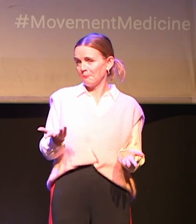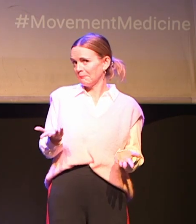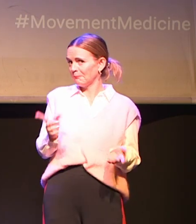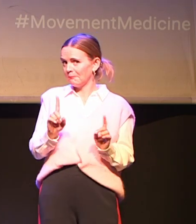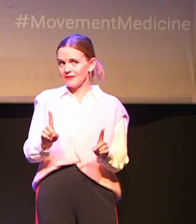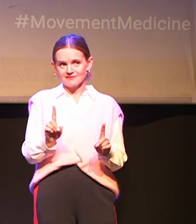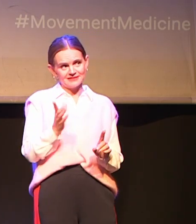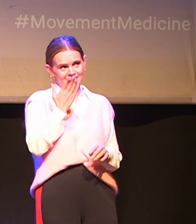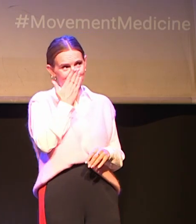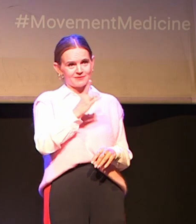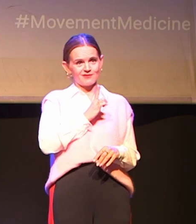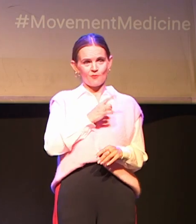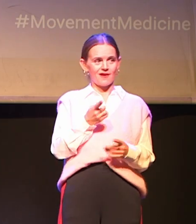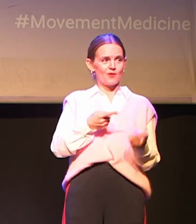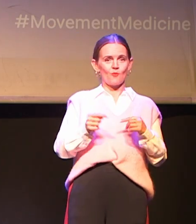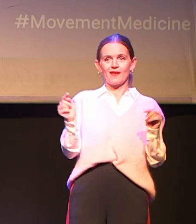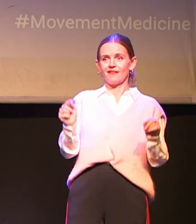here. Um,